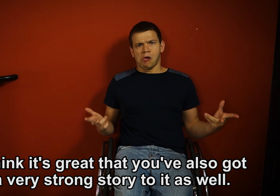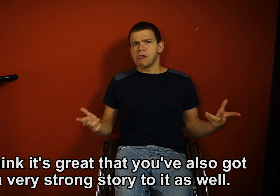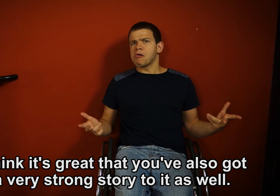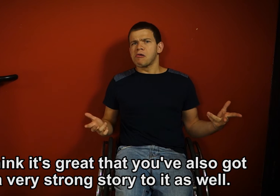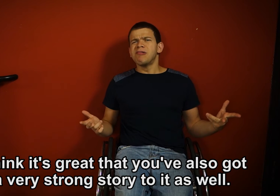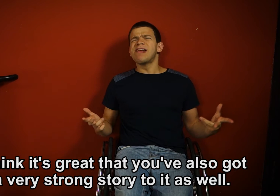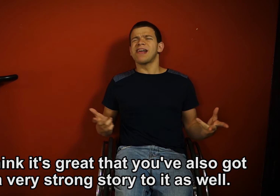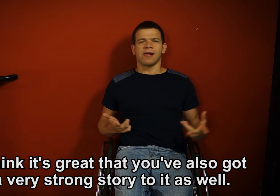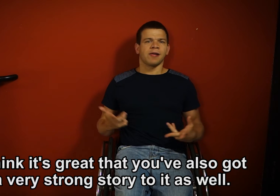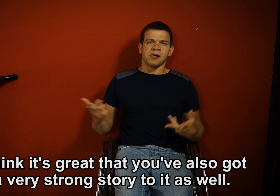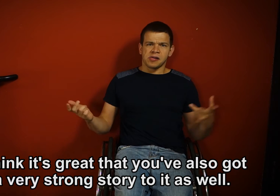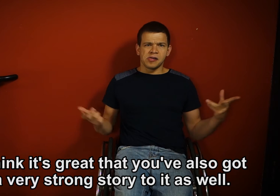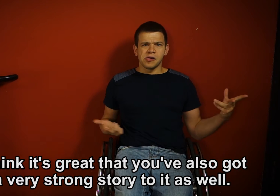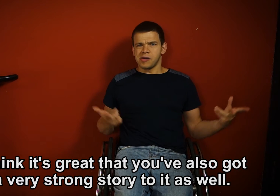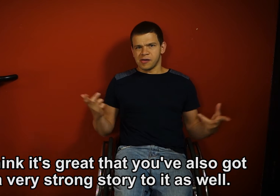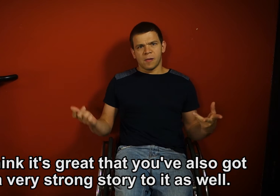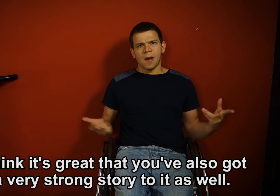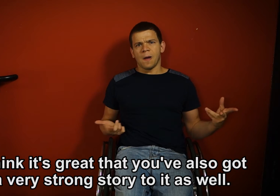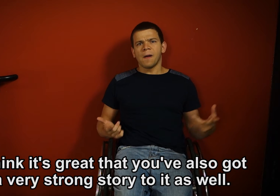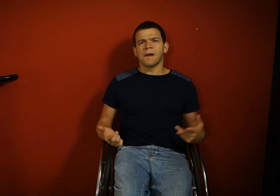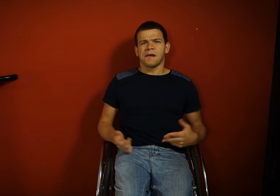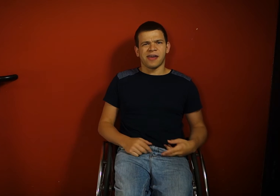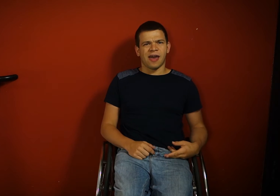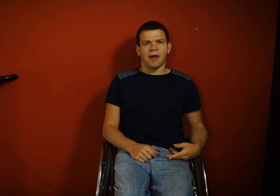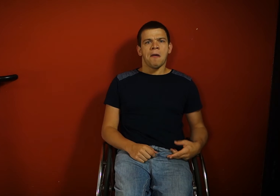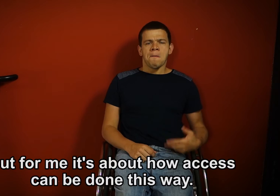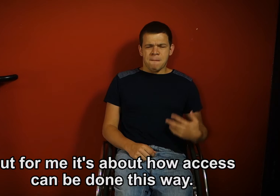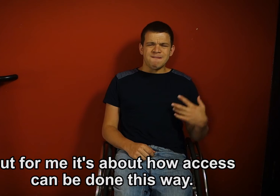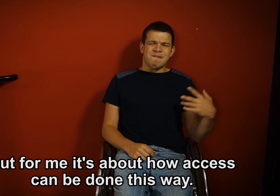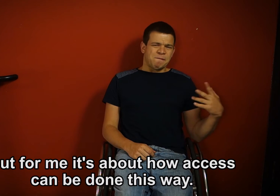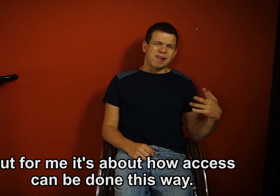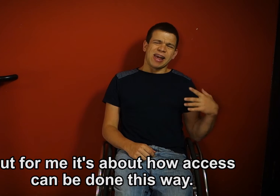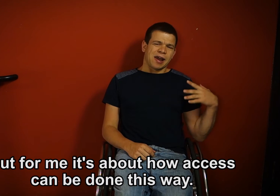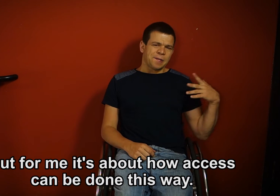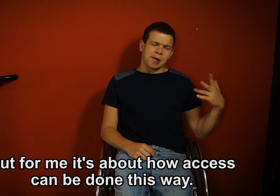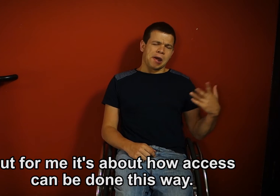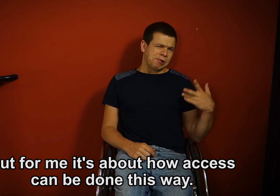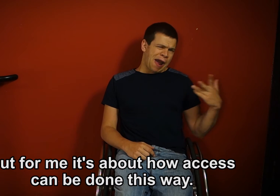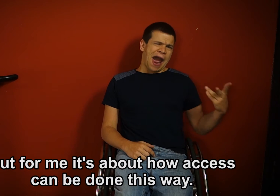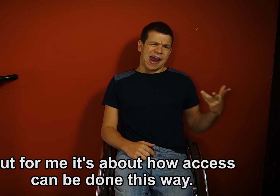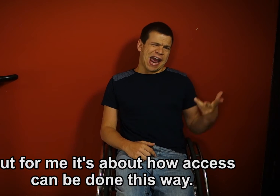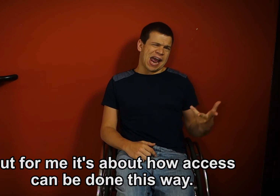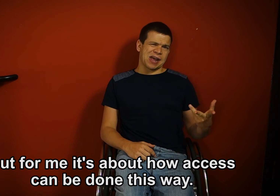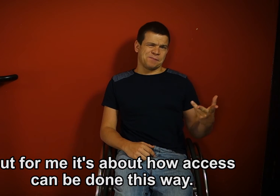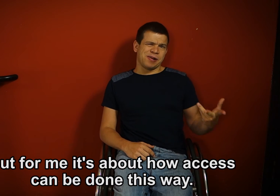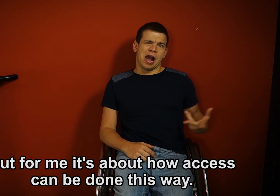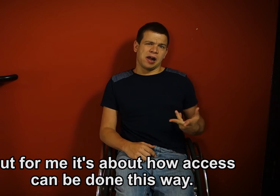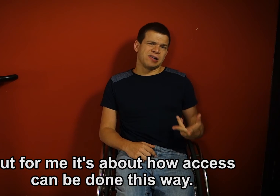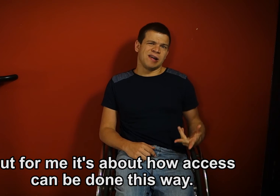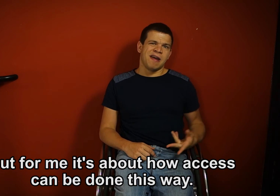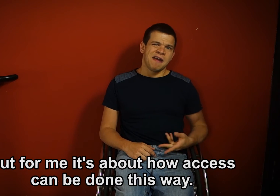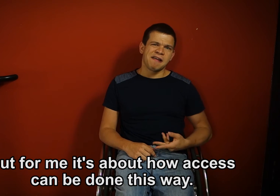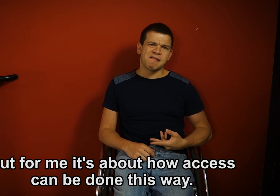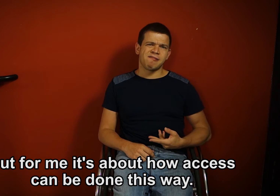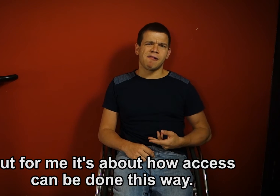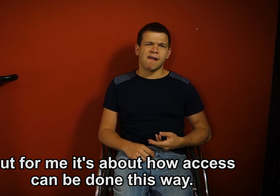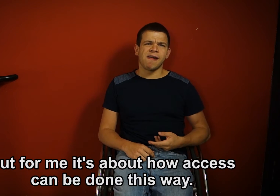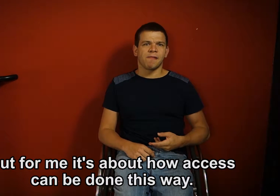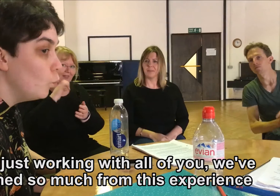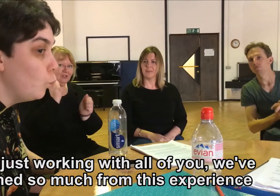strong story to it as well. So yeah. But for me, it's about how access could be done differently.